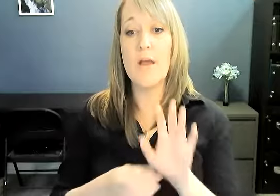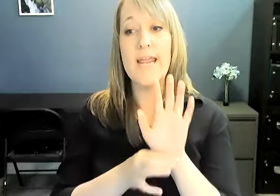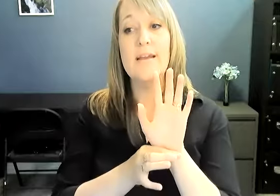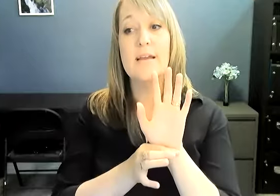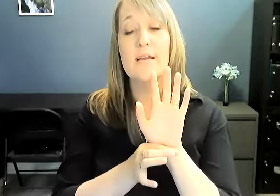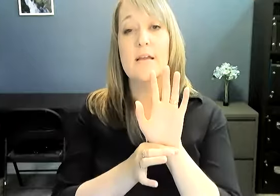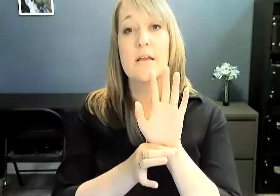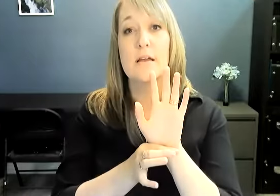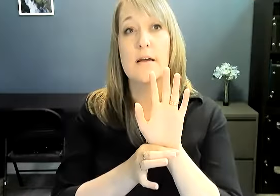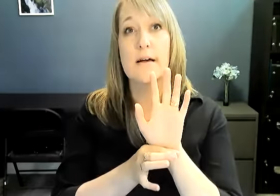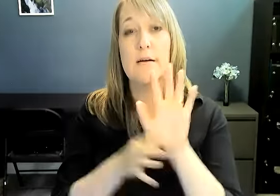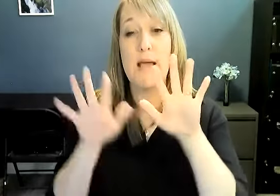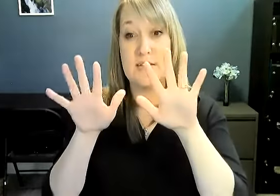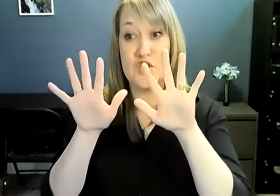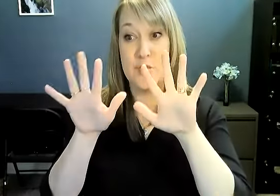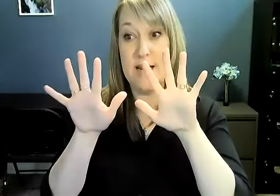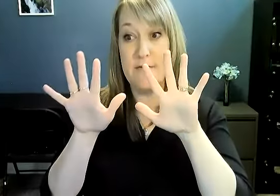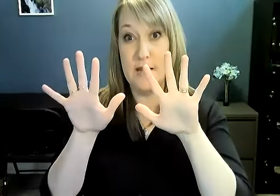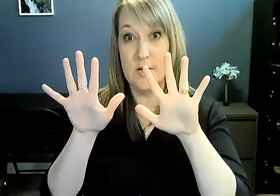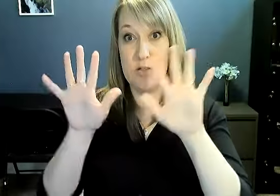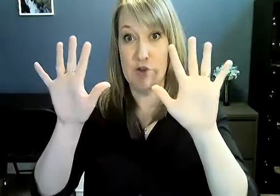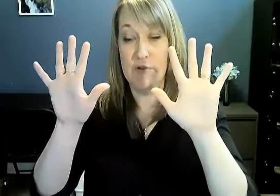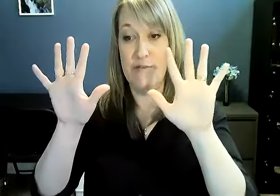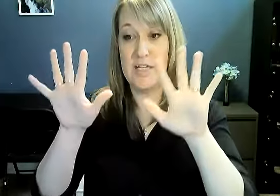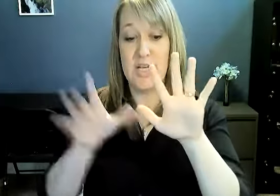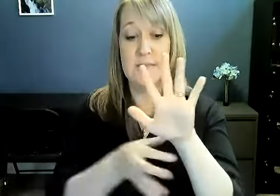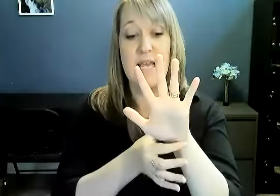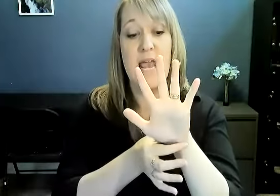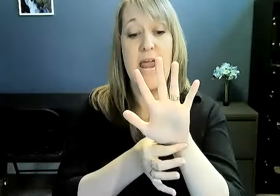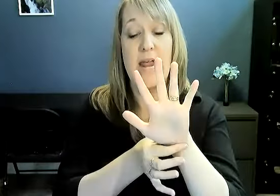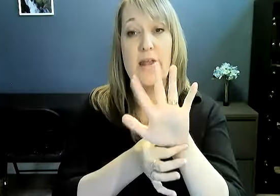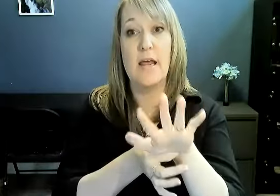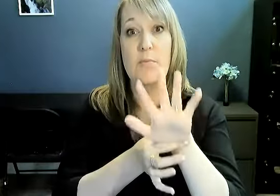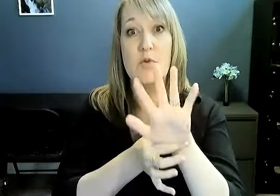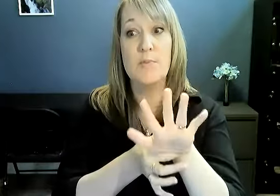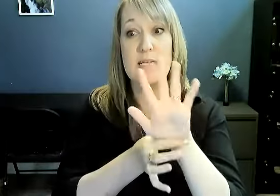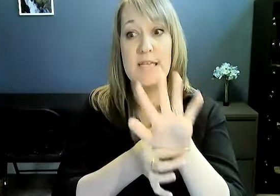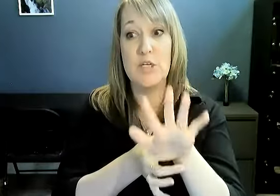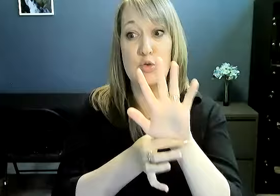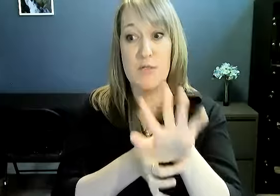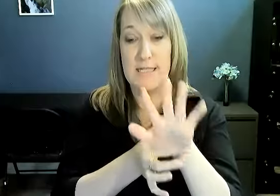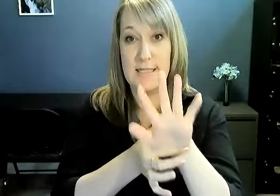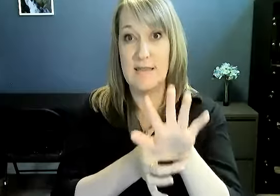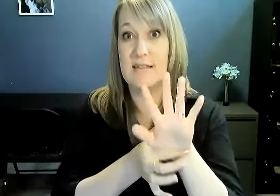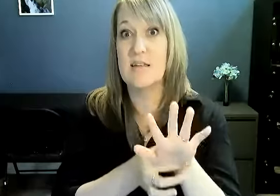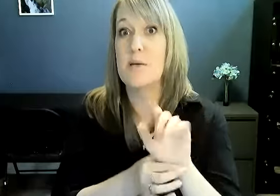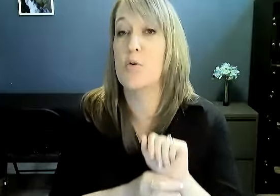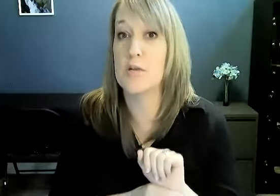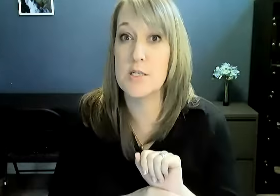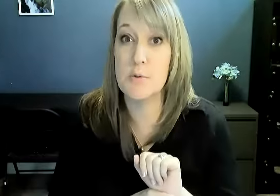Rain has straight fingers, so 2 5 hand shapes, and movement is in your wrist. That's going to be important to